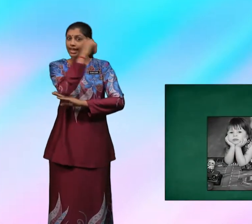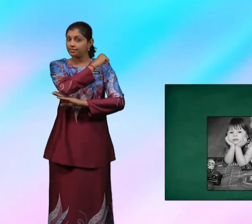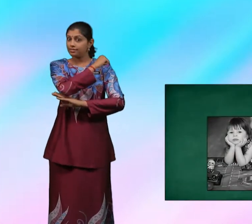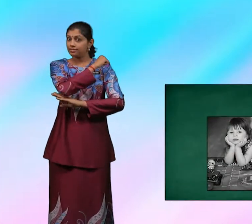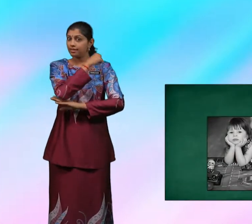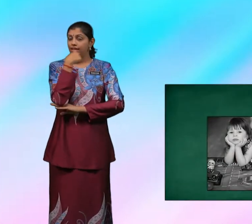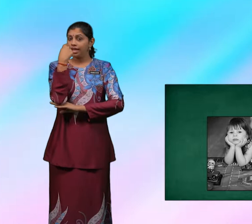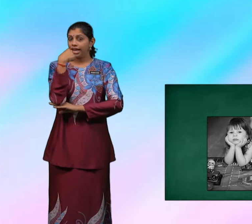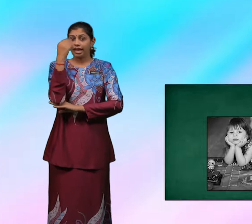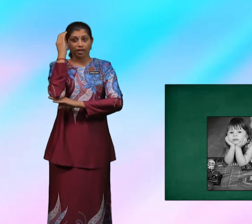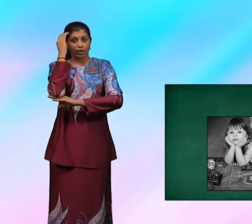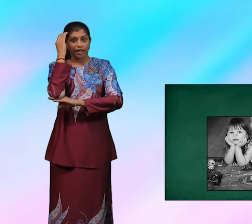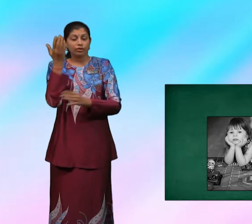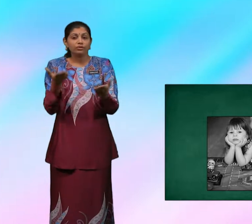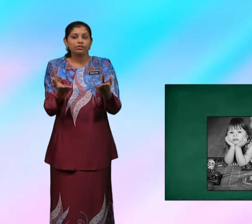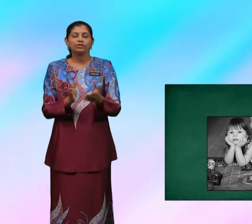guess. Anyone else?